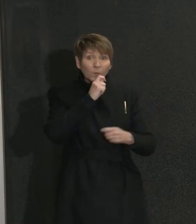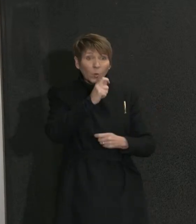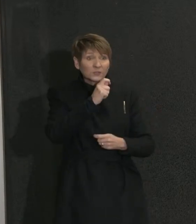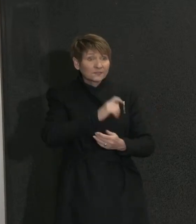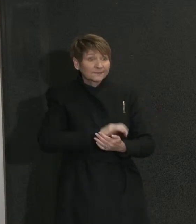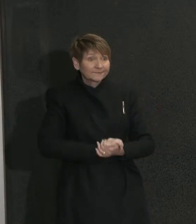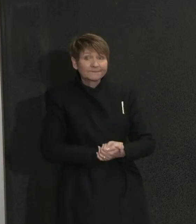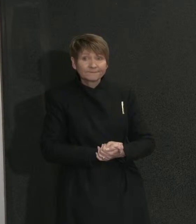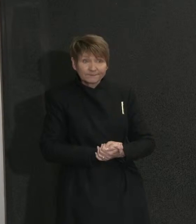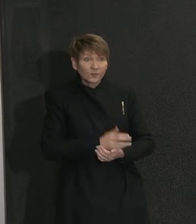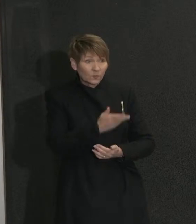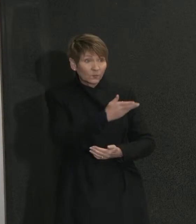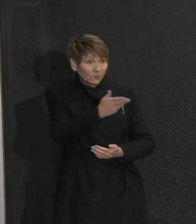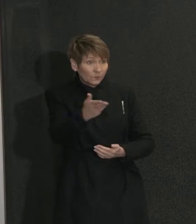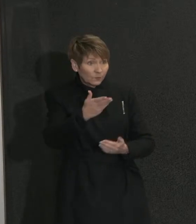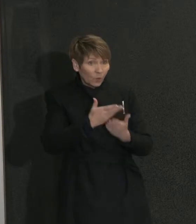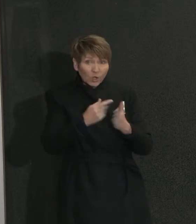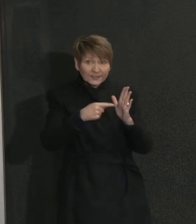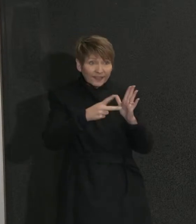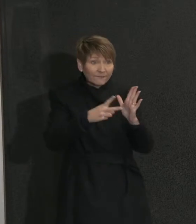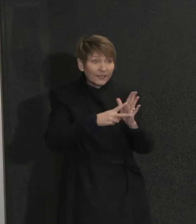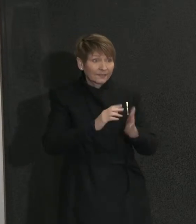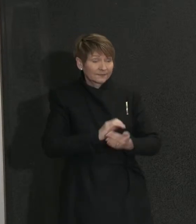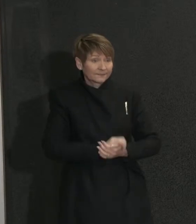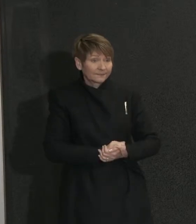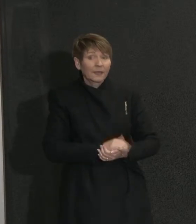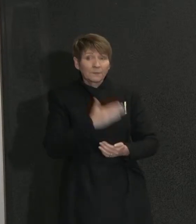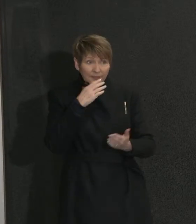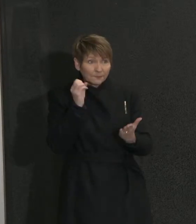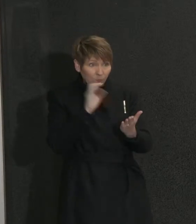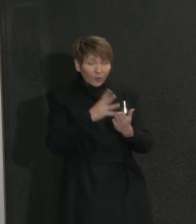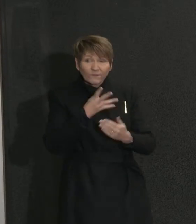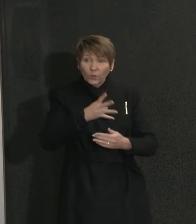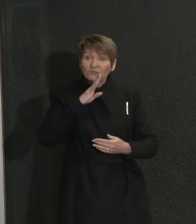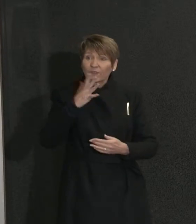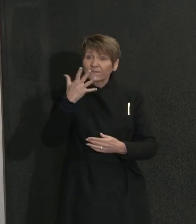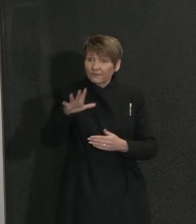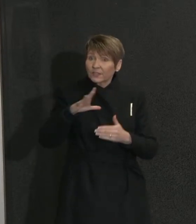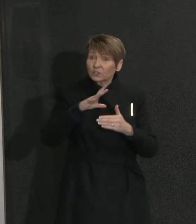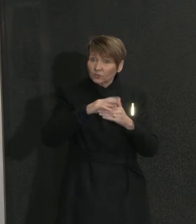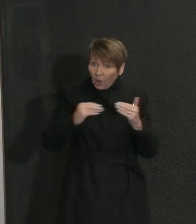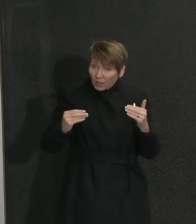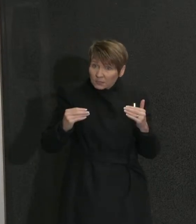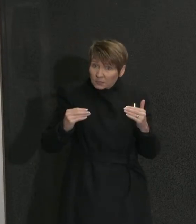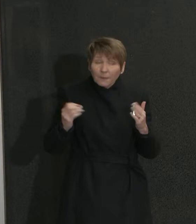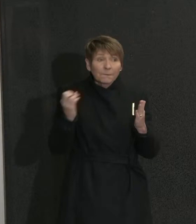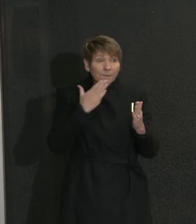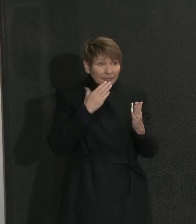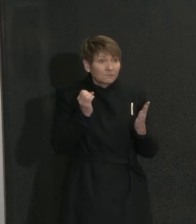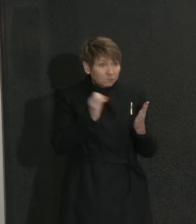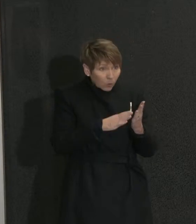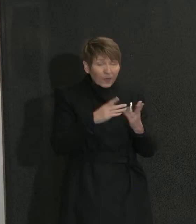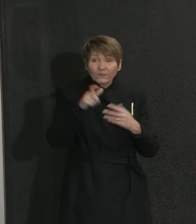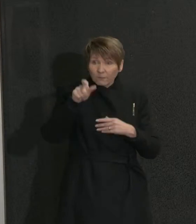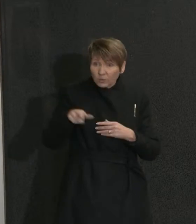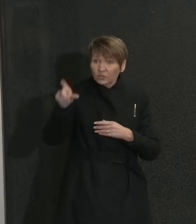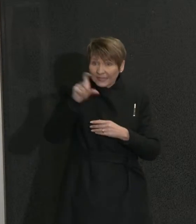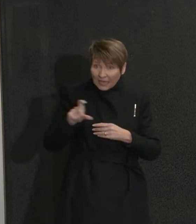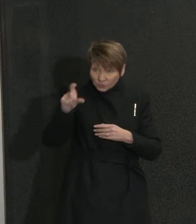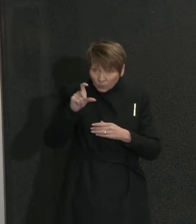that the notion of those payments, $450 to get tested while you wait for your result, and $1,500 if you've got to isolate for the